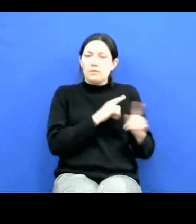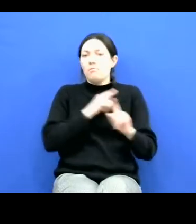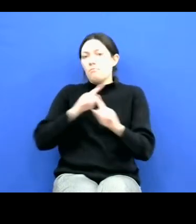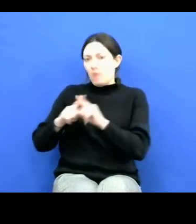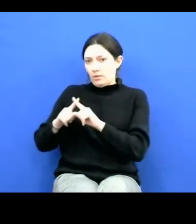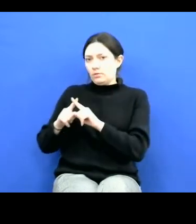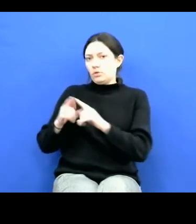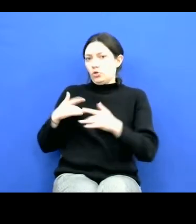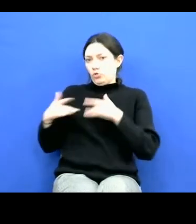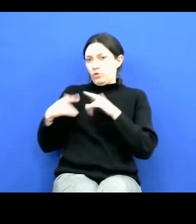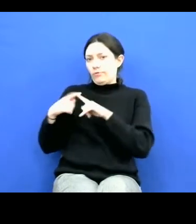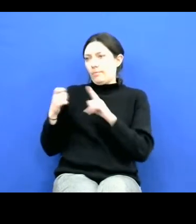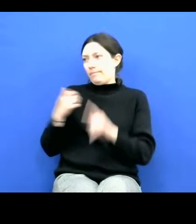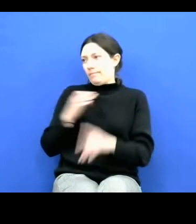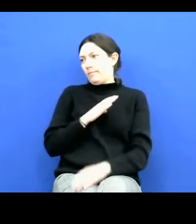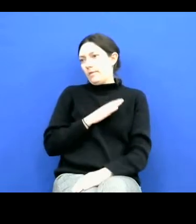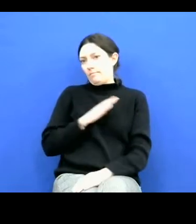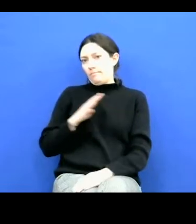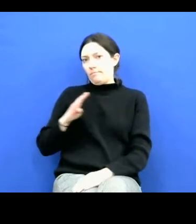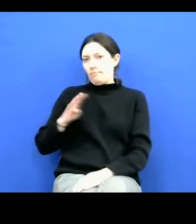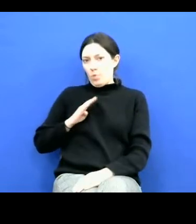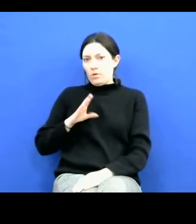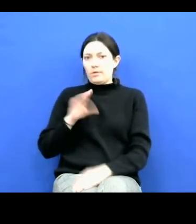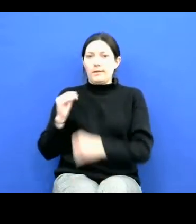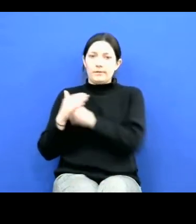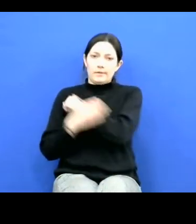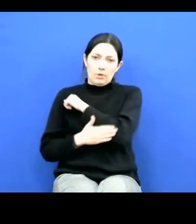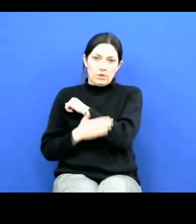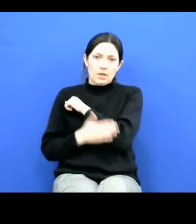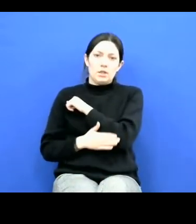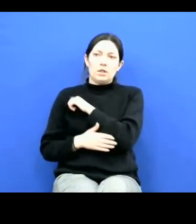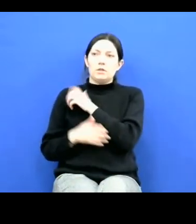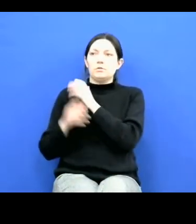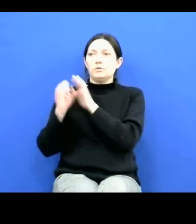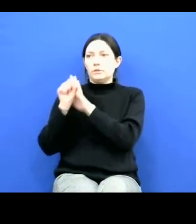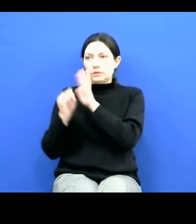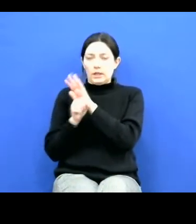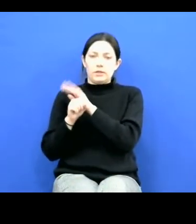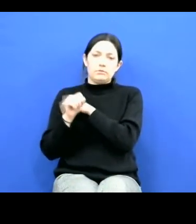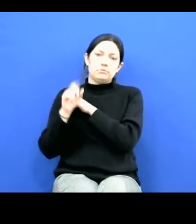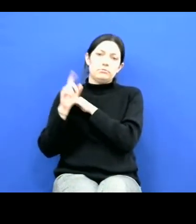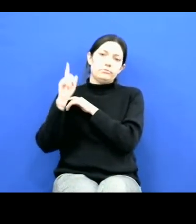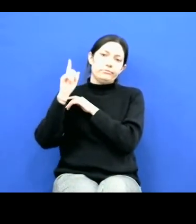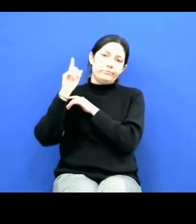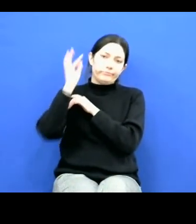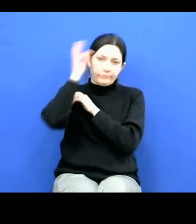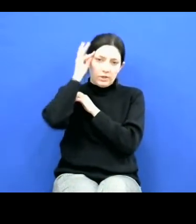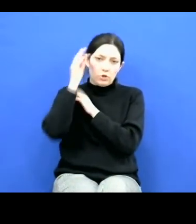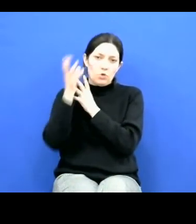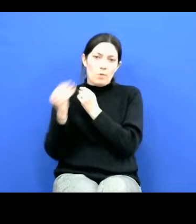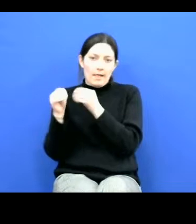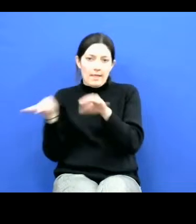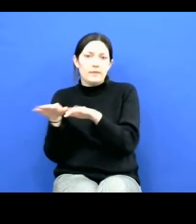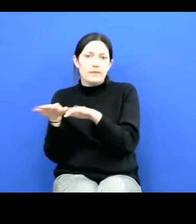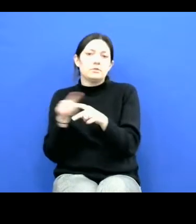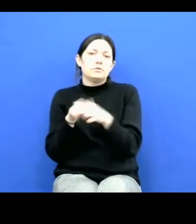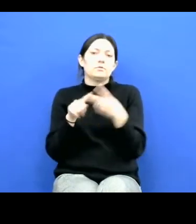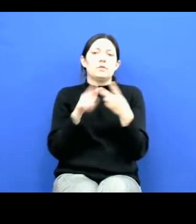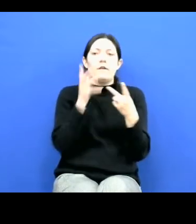by the county, state and federal wetlands,